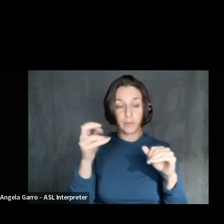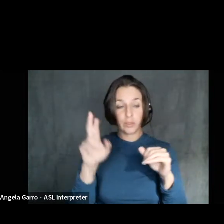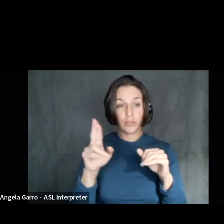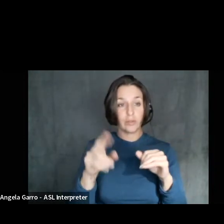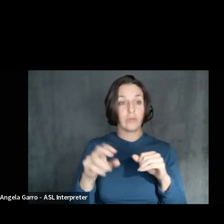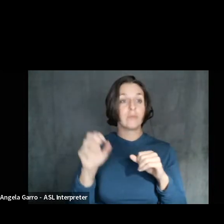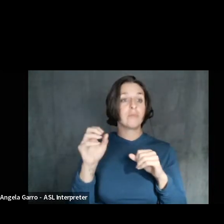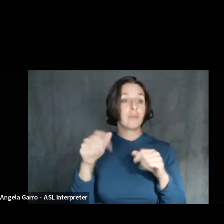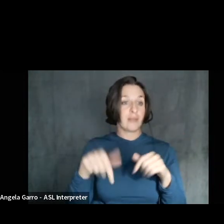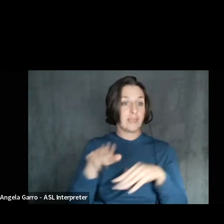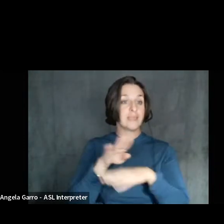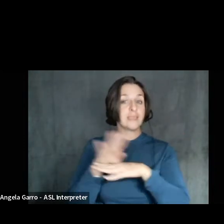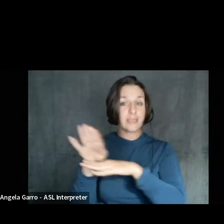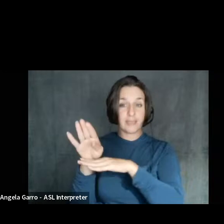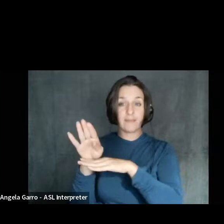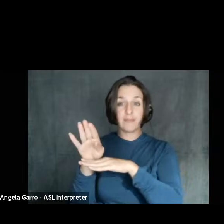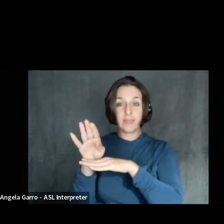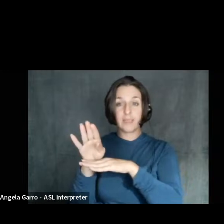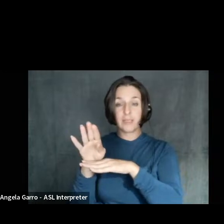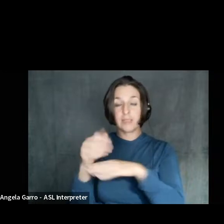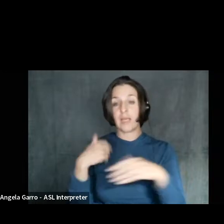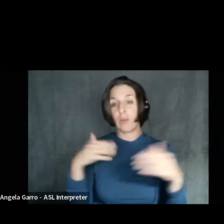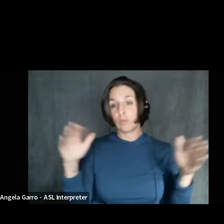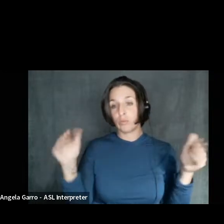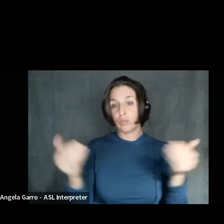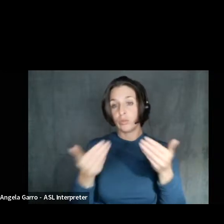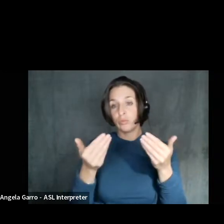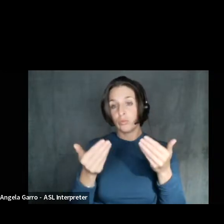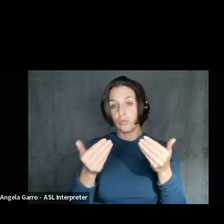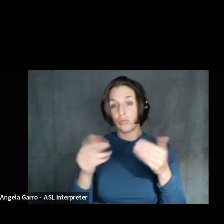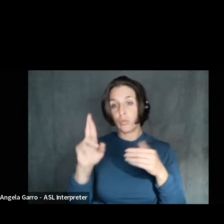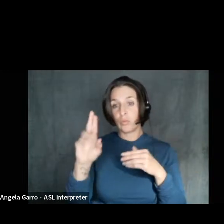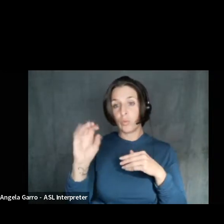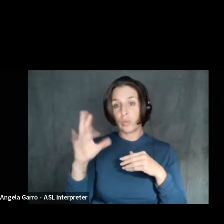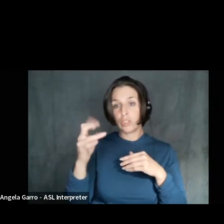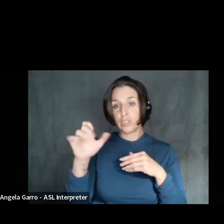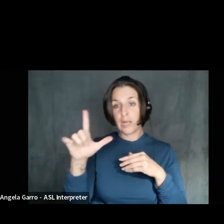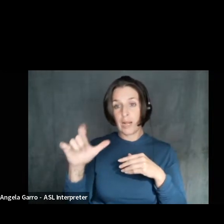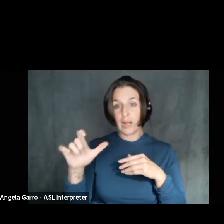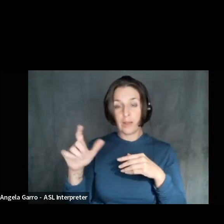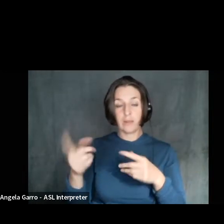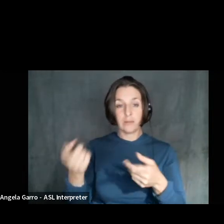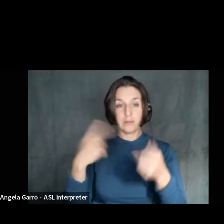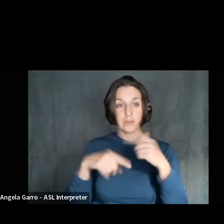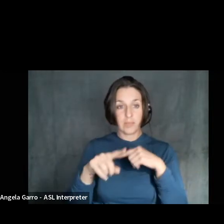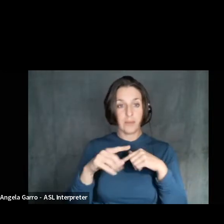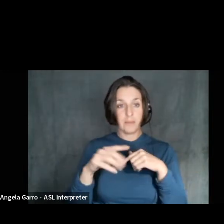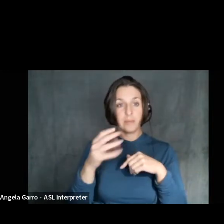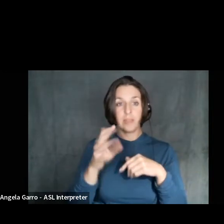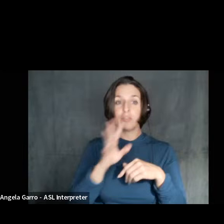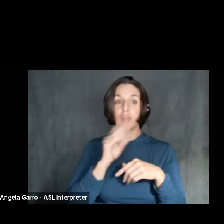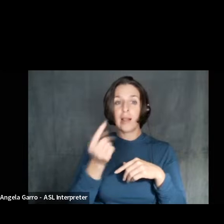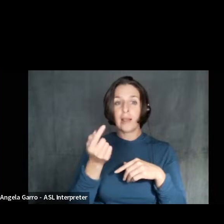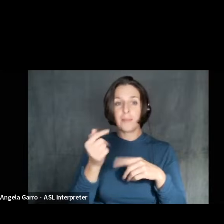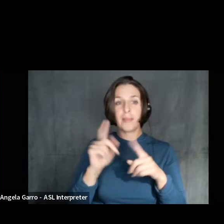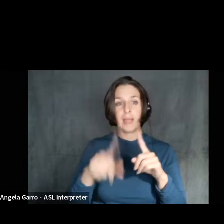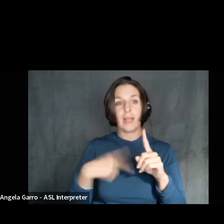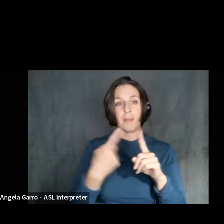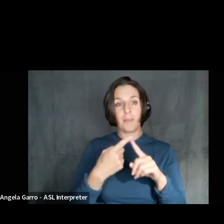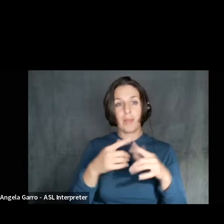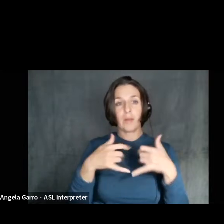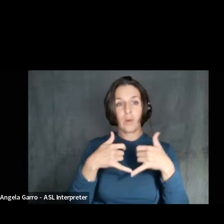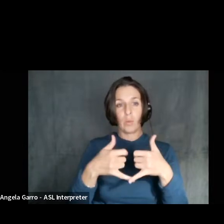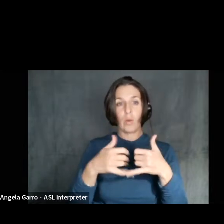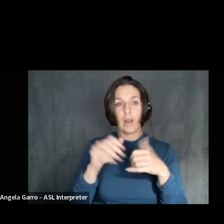Thank you. This evening, I'm going to introduce Rochelle to come up and talk a little bit about an award, our Bay